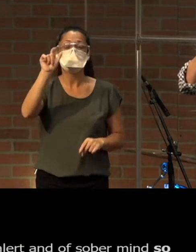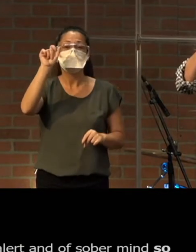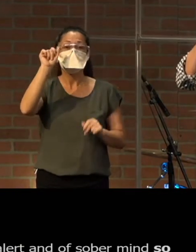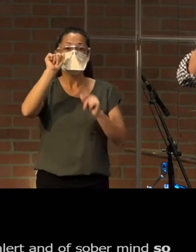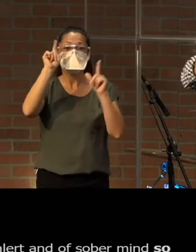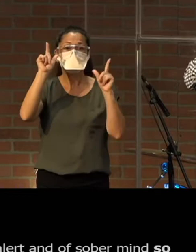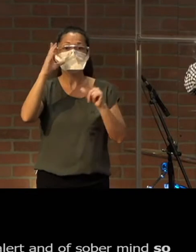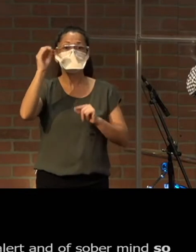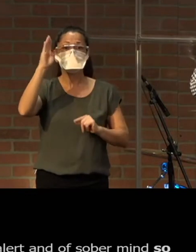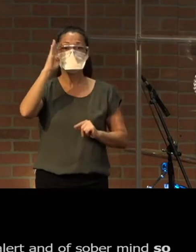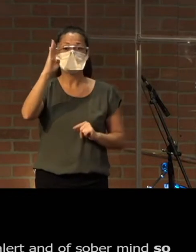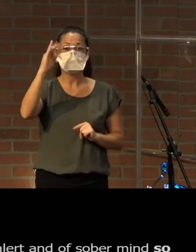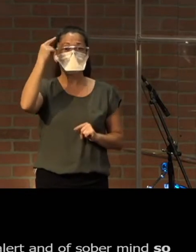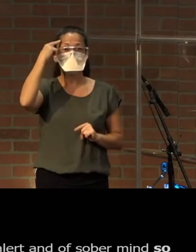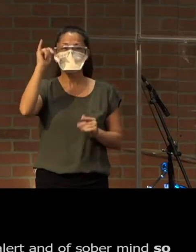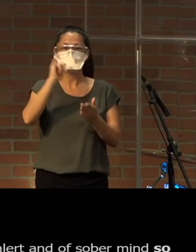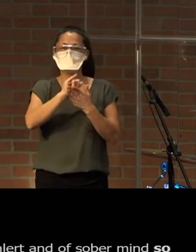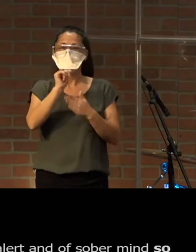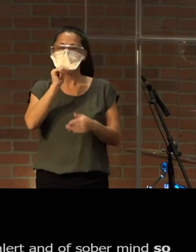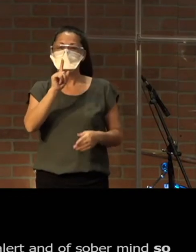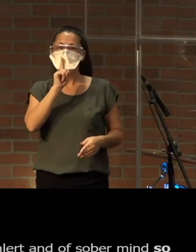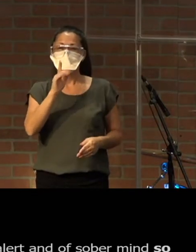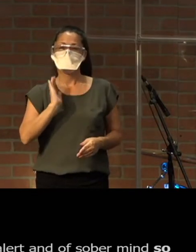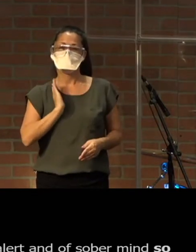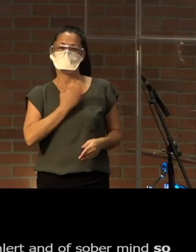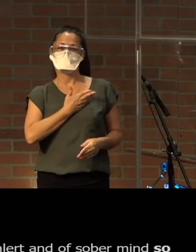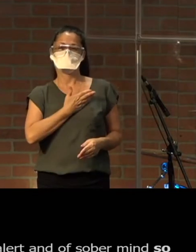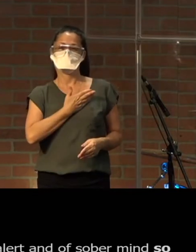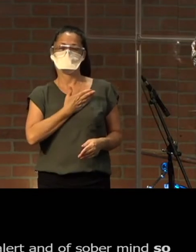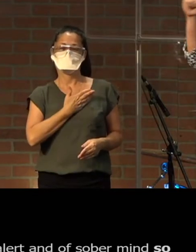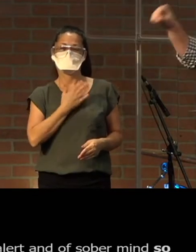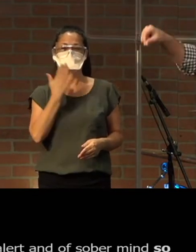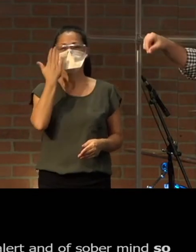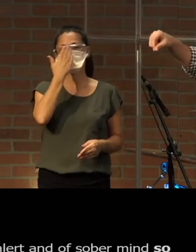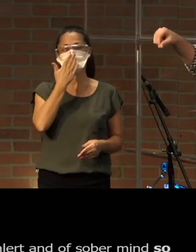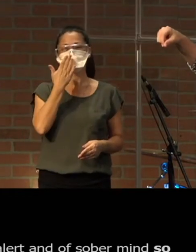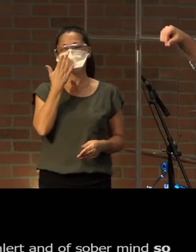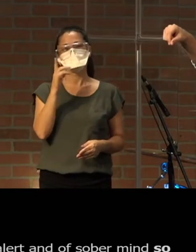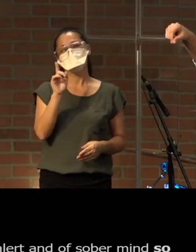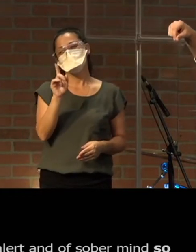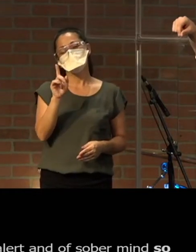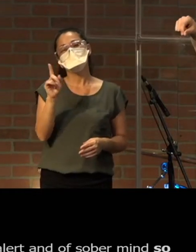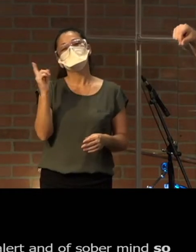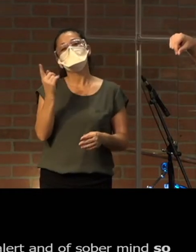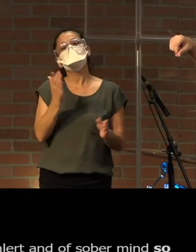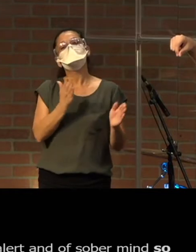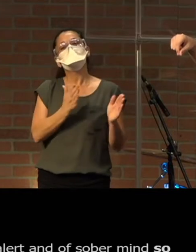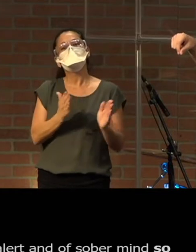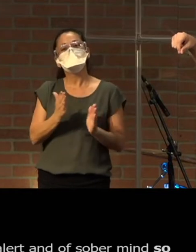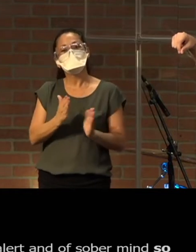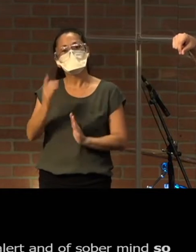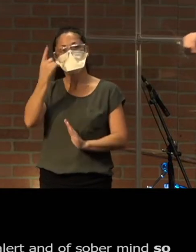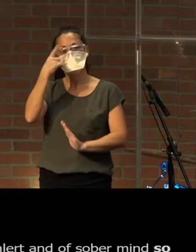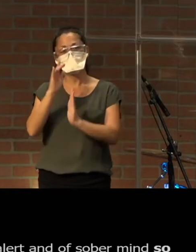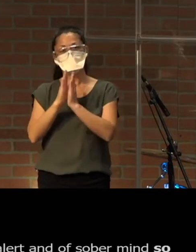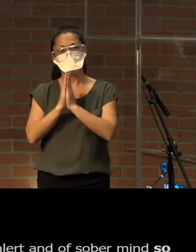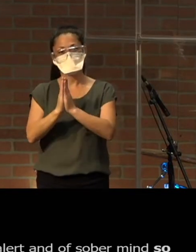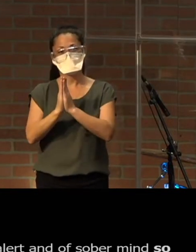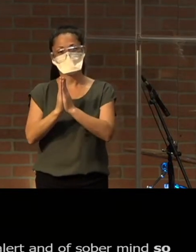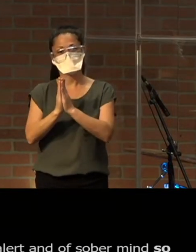not really our game face. Right, those things are just preparing us for prayer.